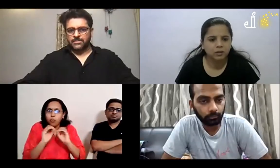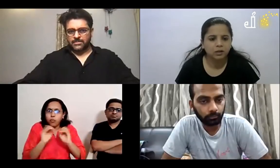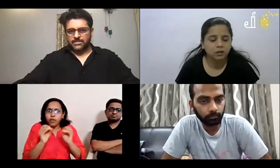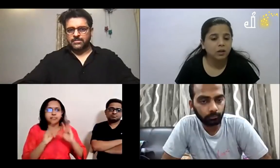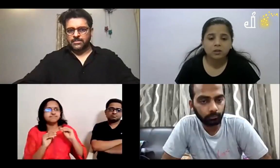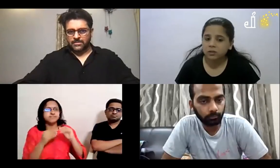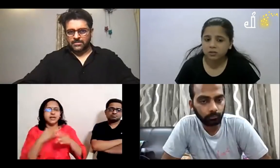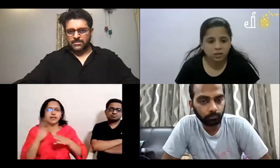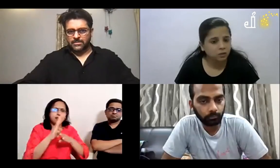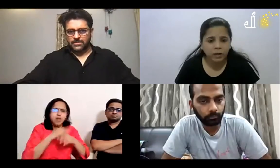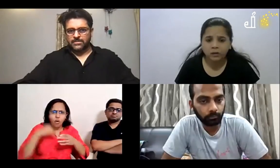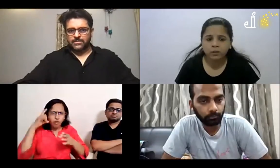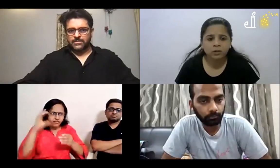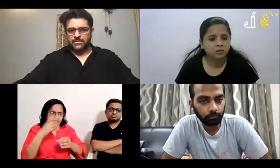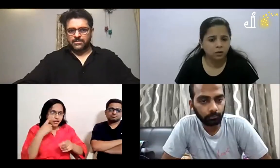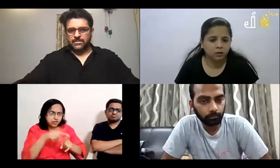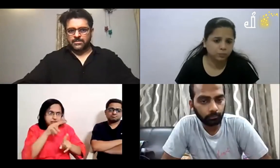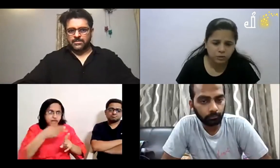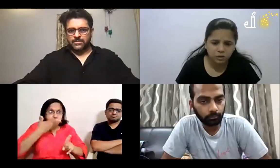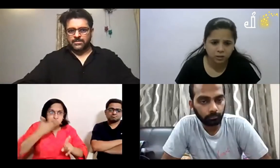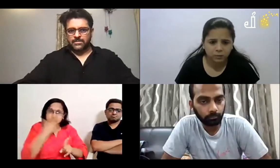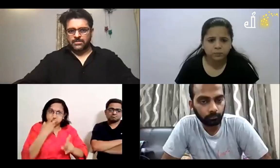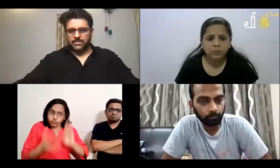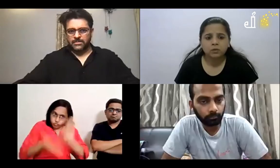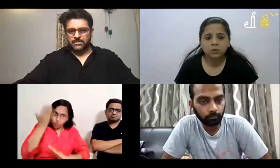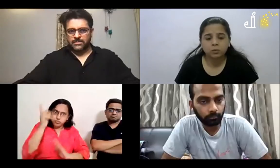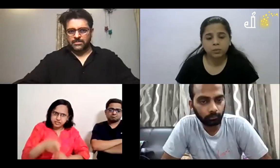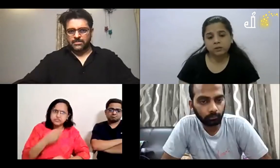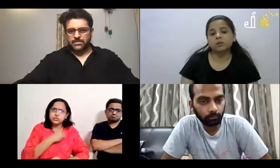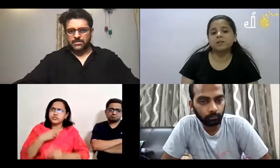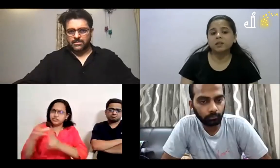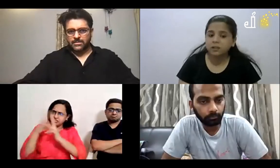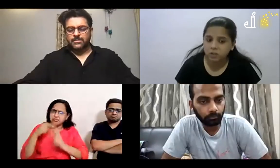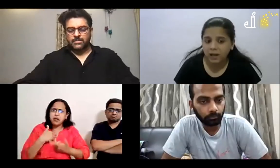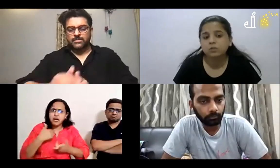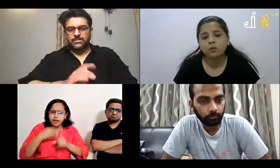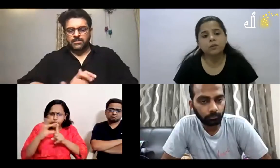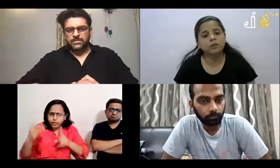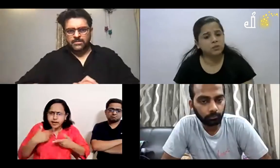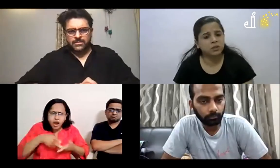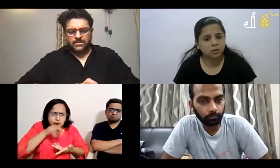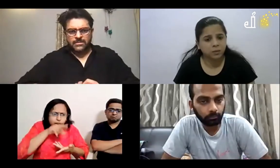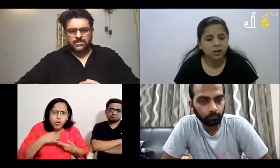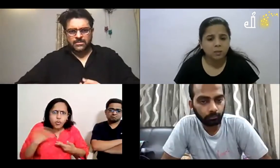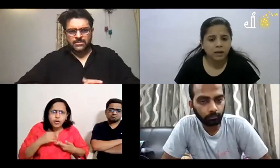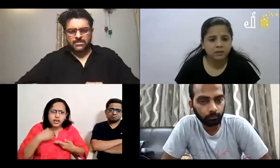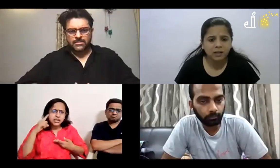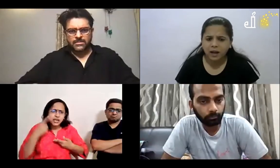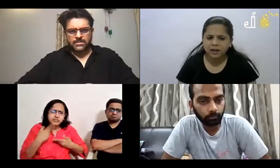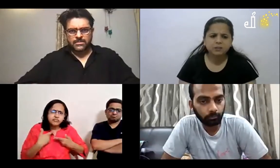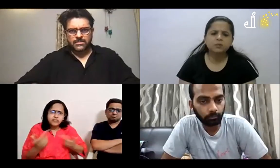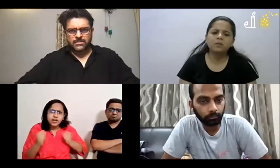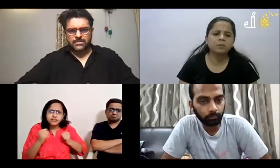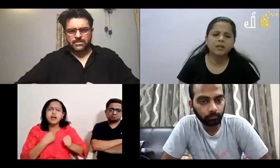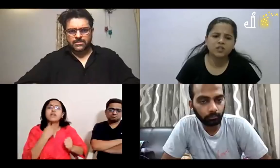it's been a year. She didn't went for this speech therapy. So, but doctor said that she has to go for the speech therapy. But I was